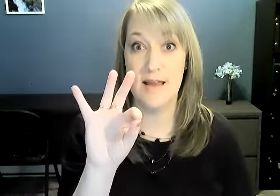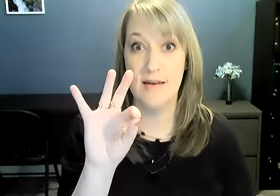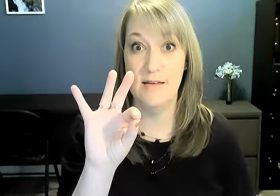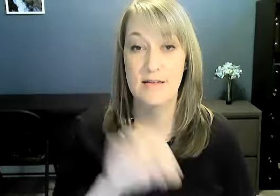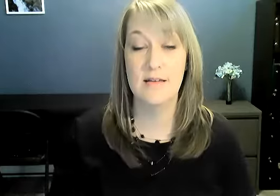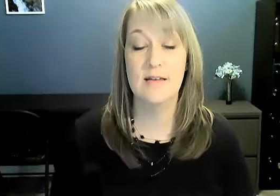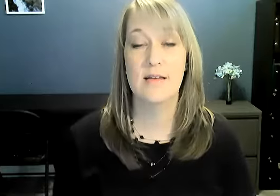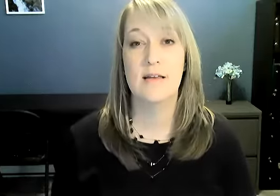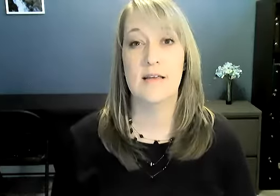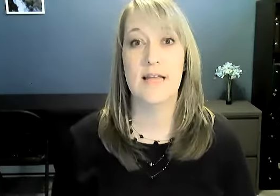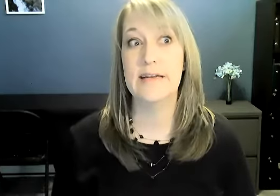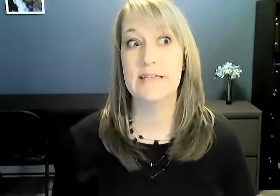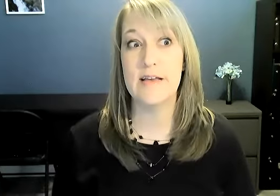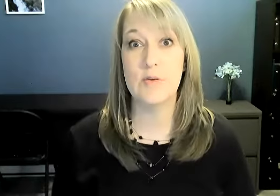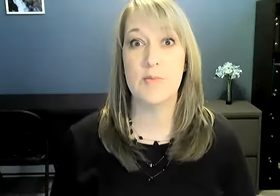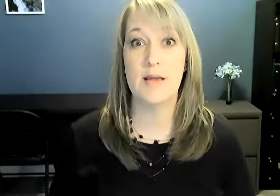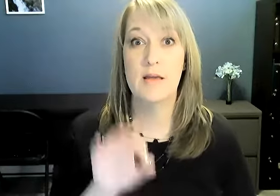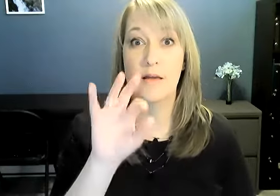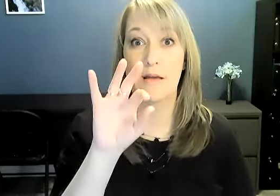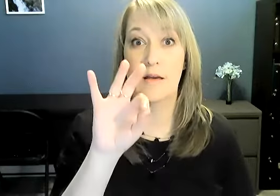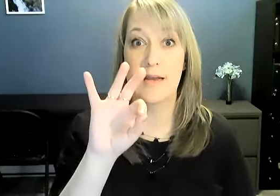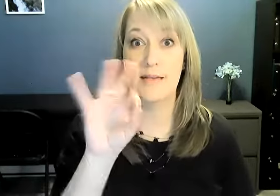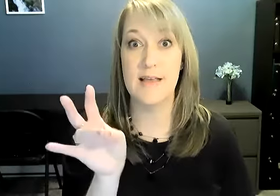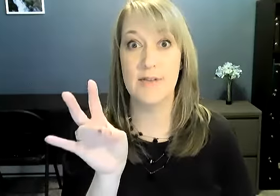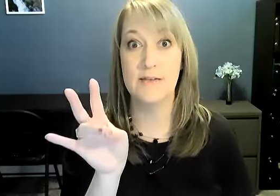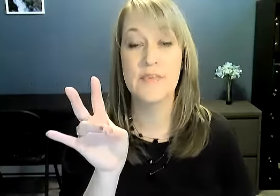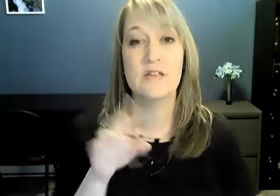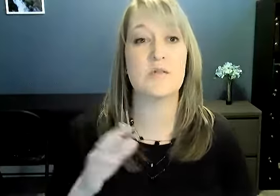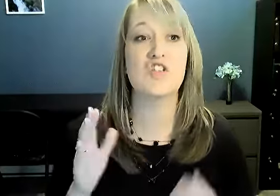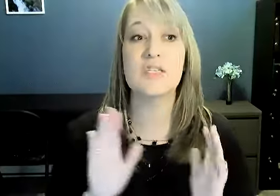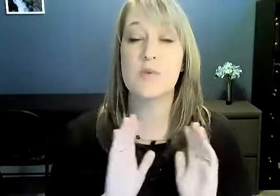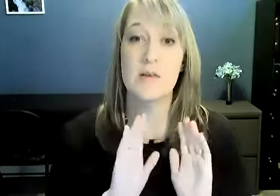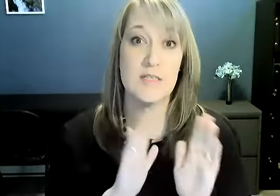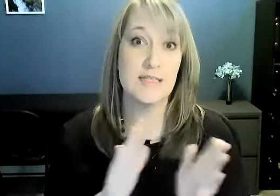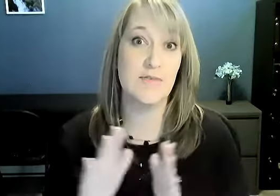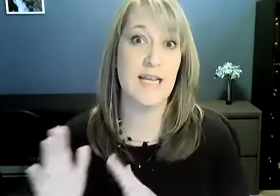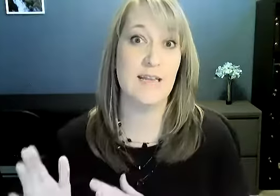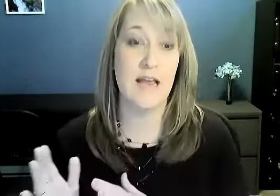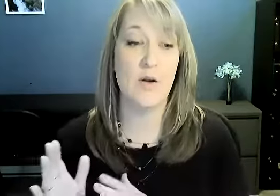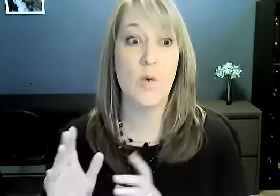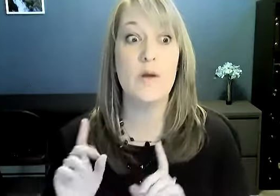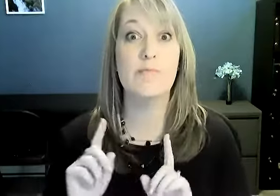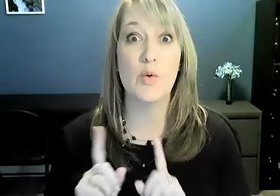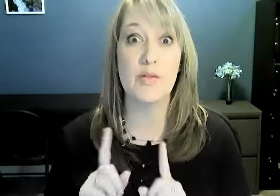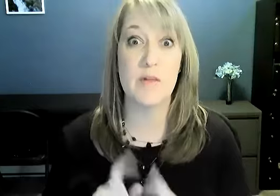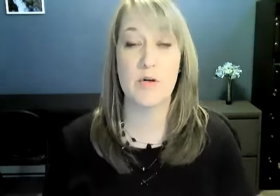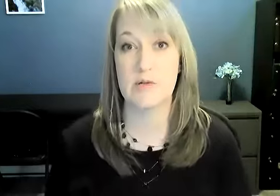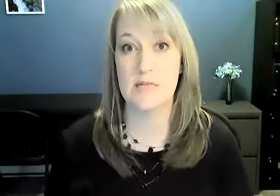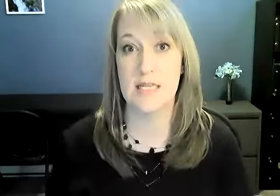79. And 97 would be 97. So it's just with numbers 6, 7, 8, and 9 when both of them are used in the